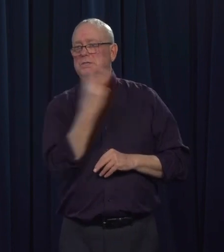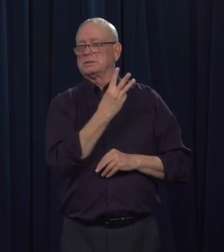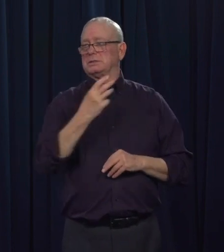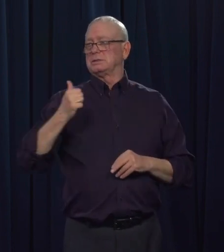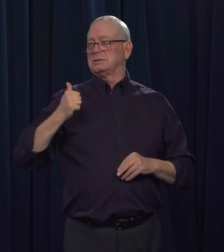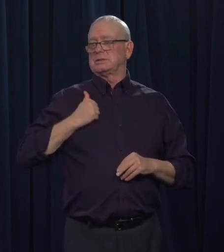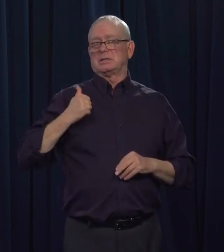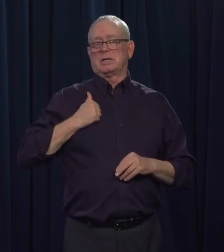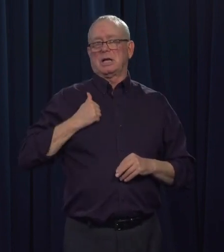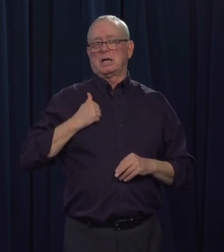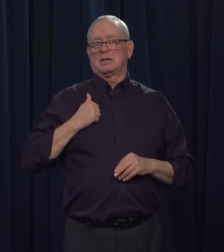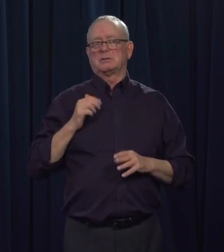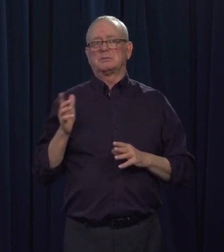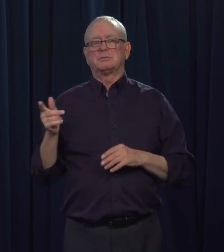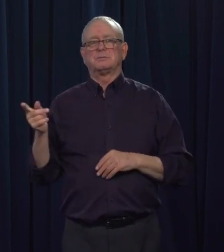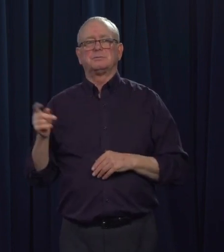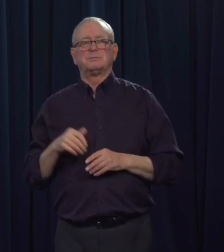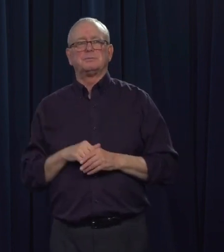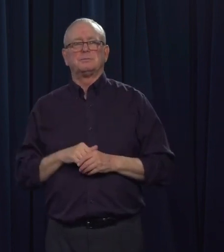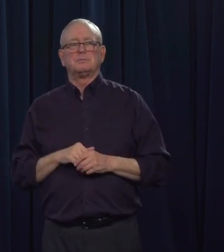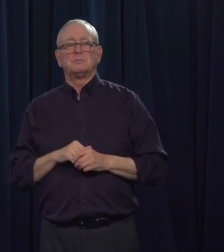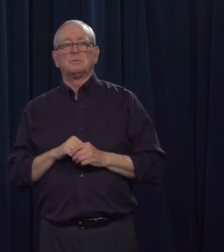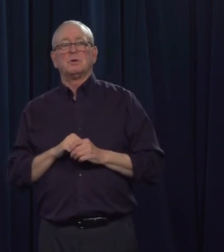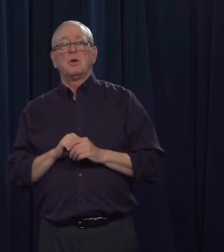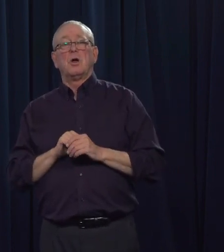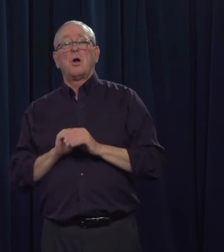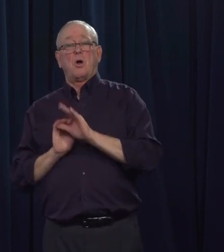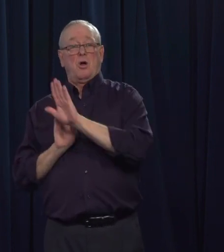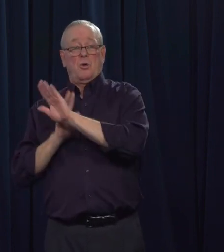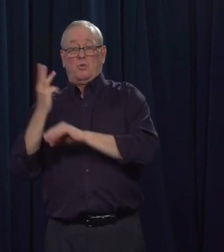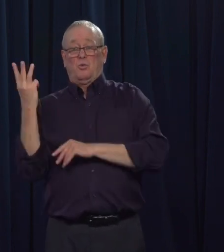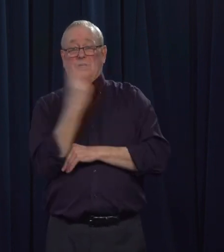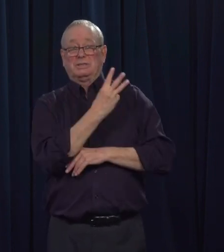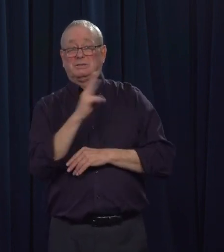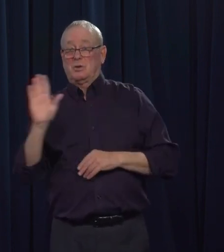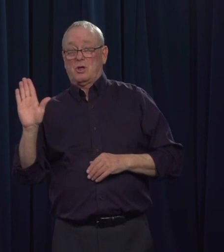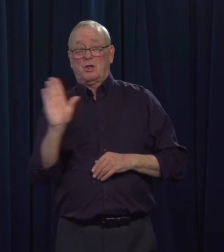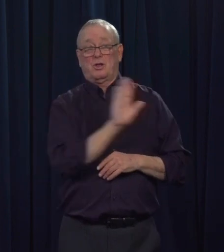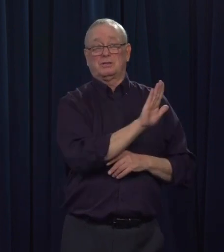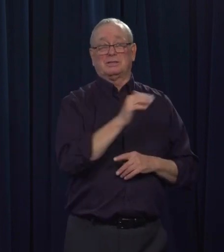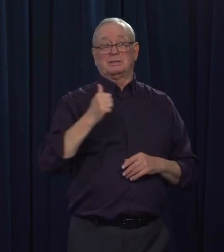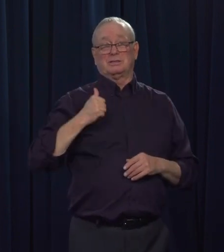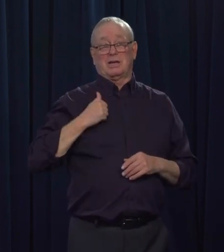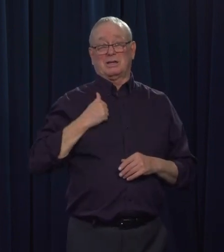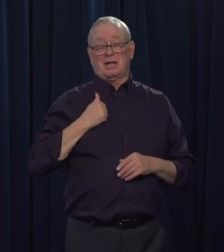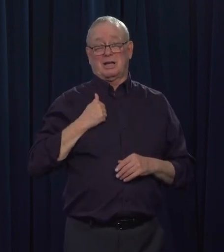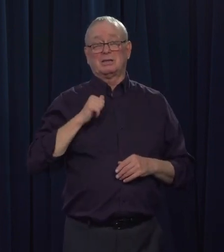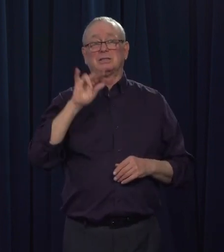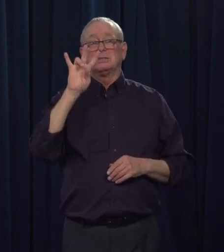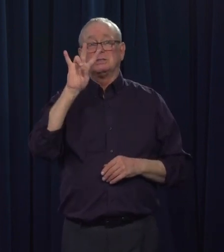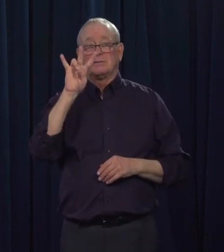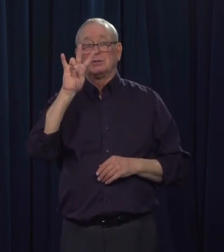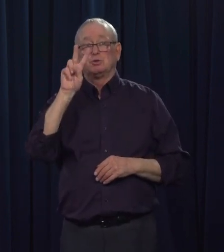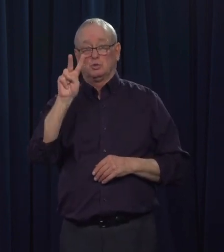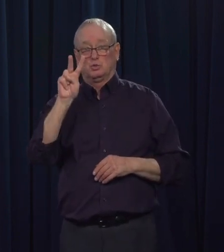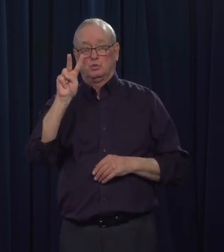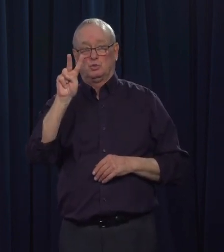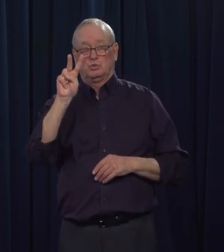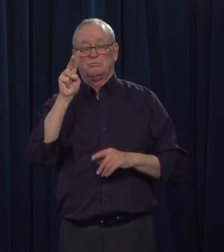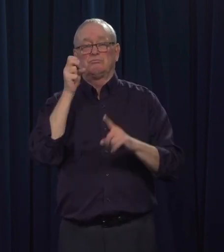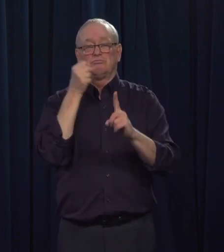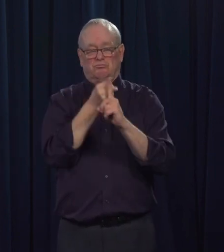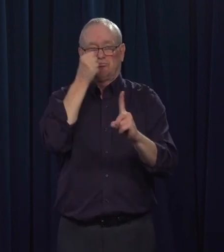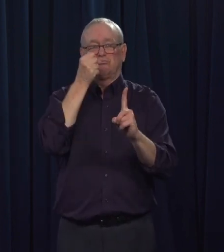72 from across Western Canada, and I don't have the numbers for the non-Alberta participants in front of me at this moment.